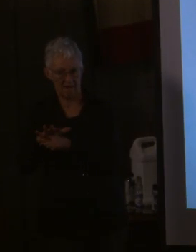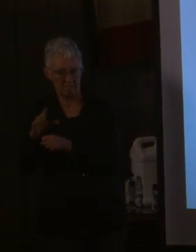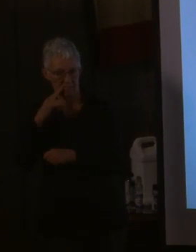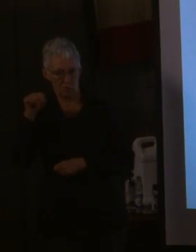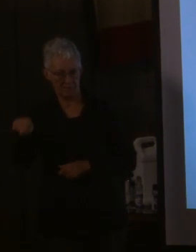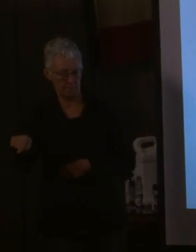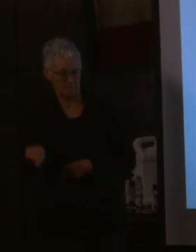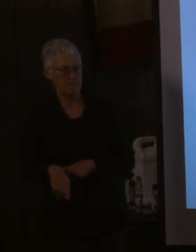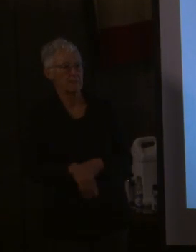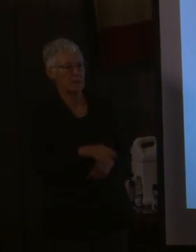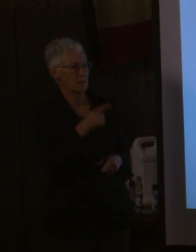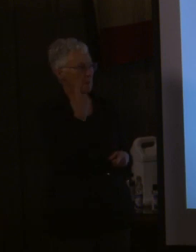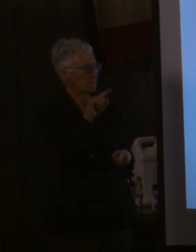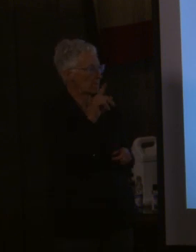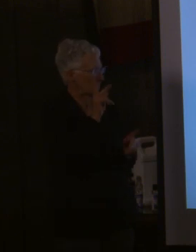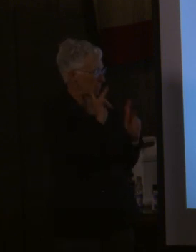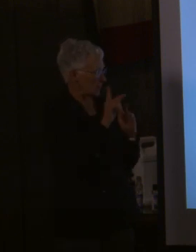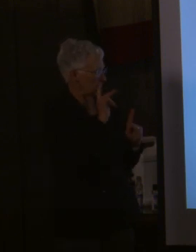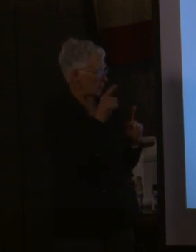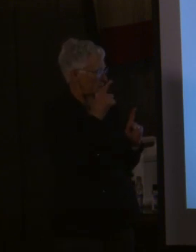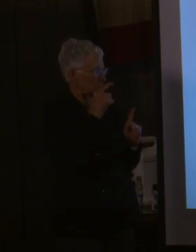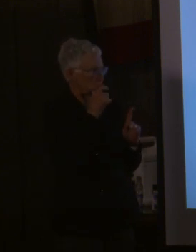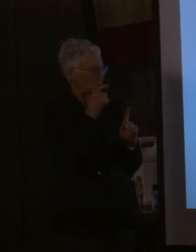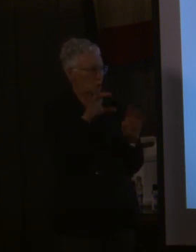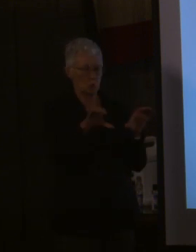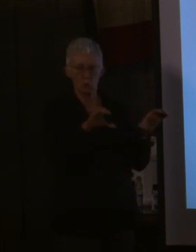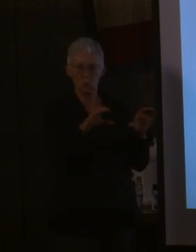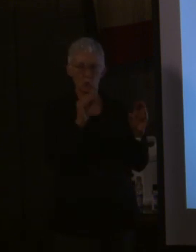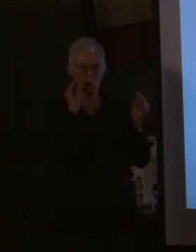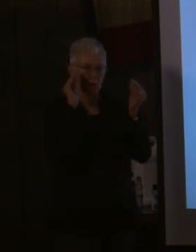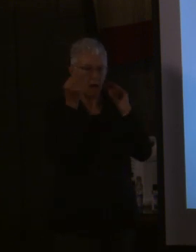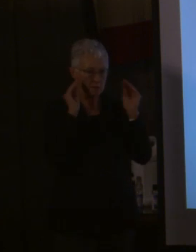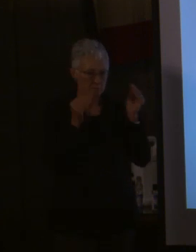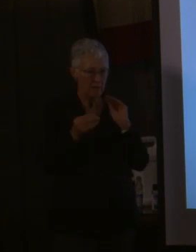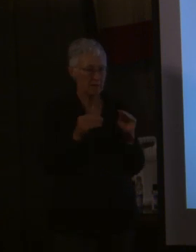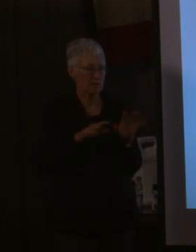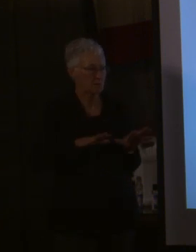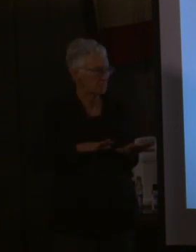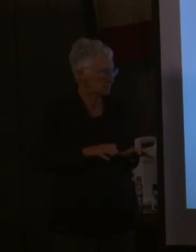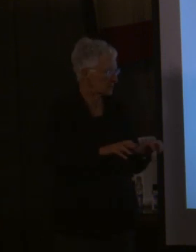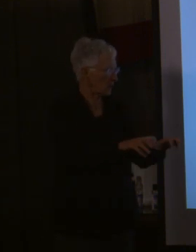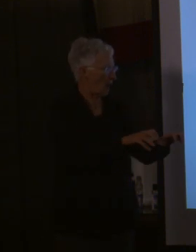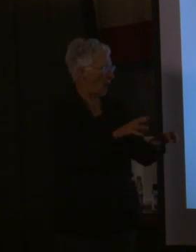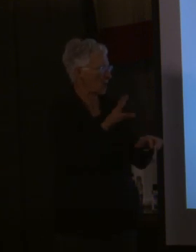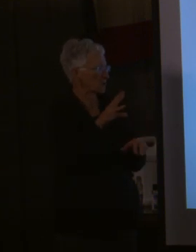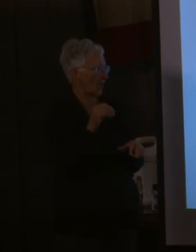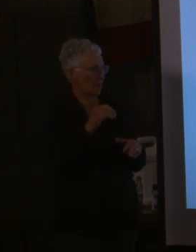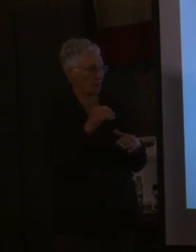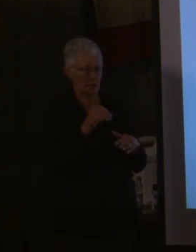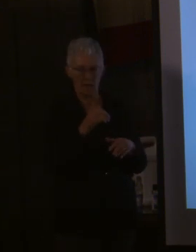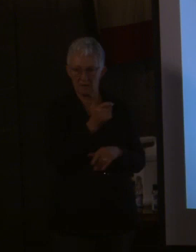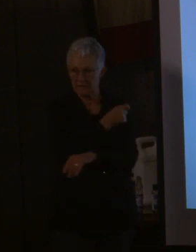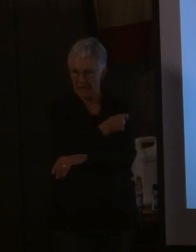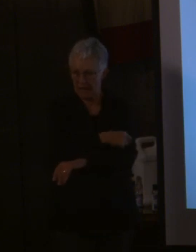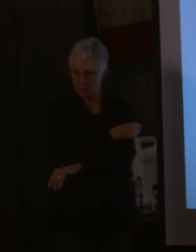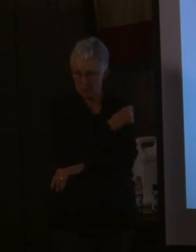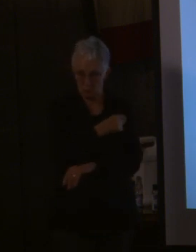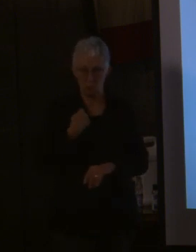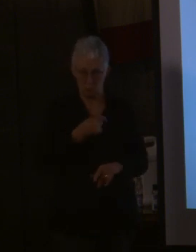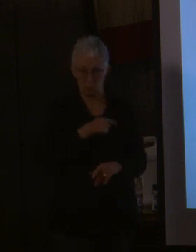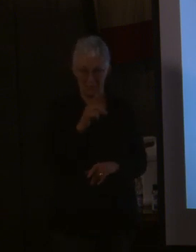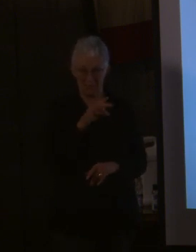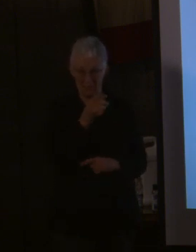cosmetic, you may recall specifically, this was a group of companies that we actually did close down for a short period of